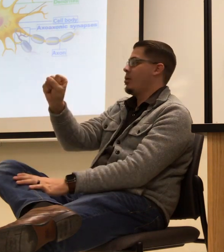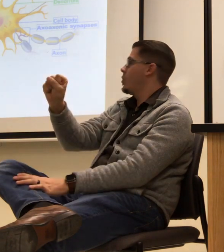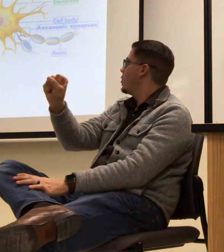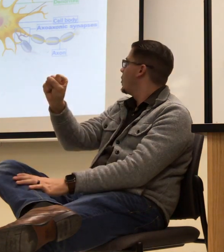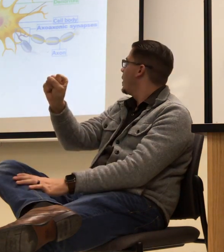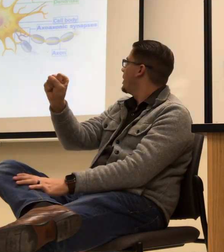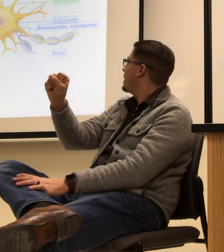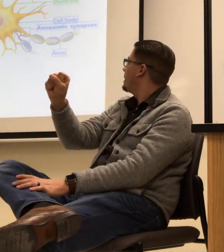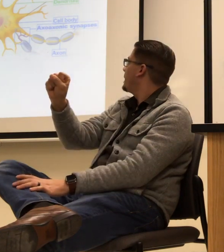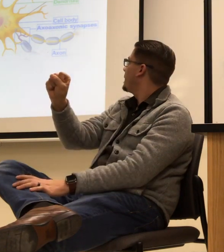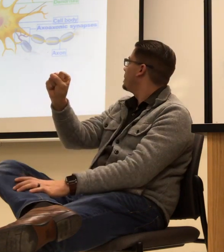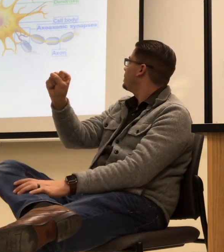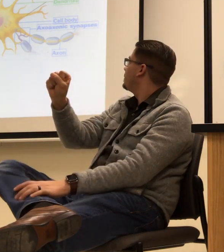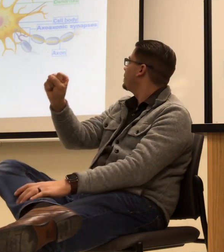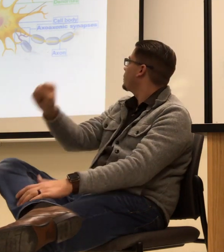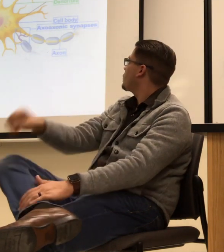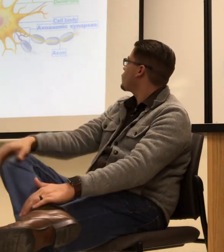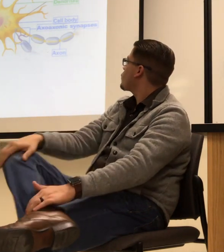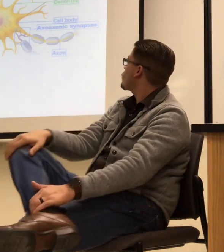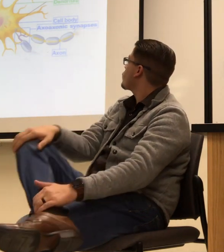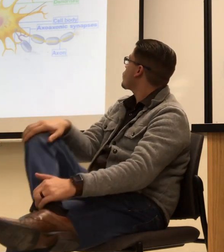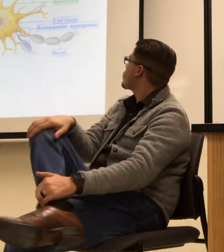they have all of these